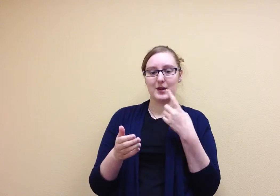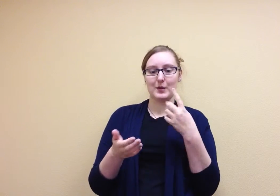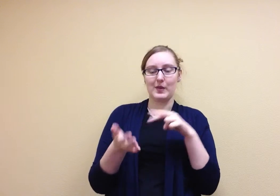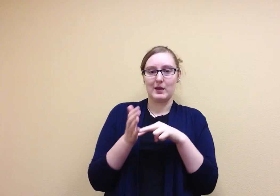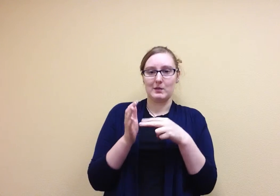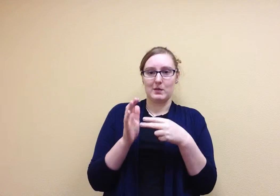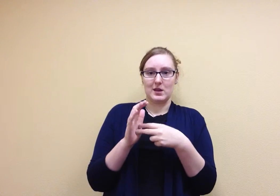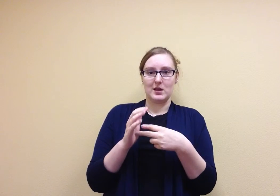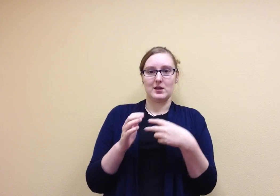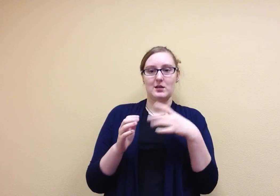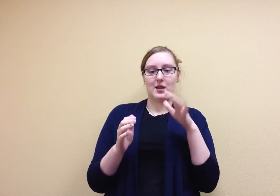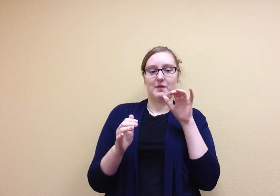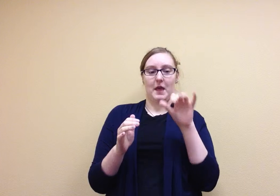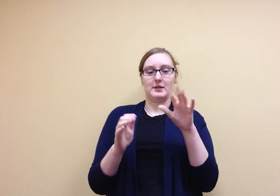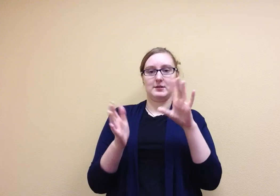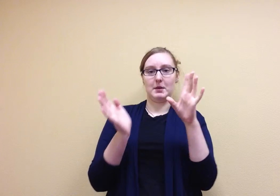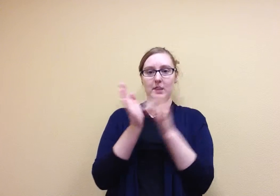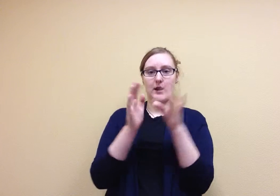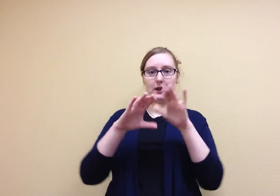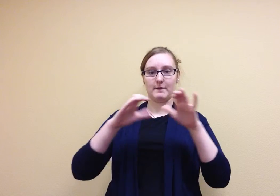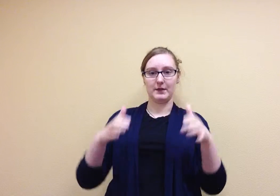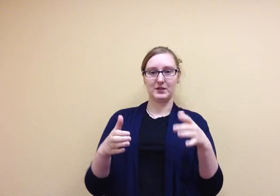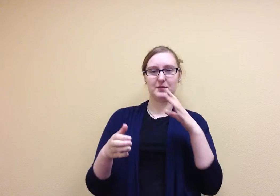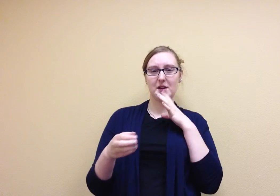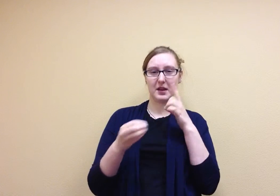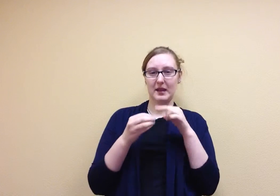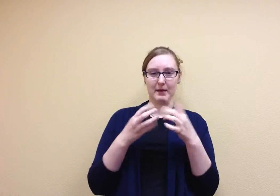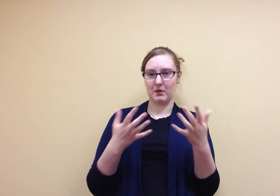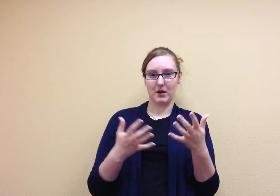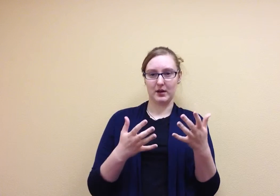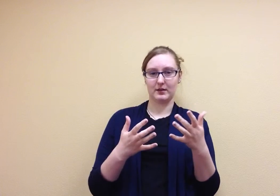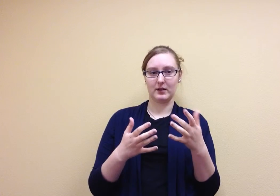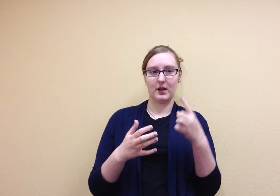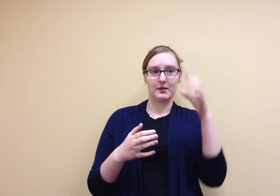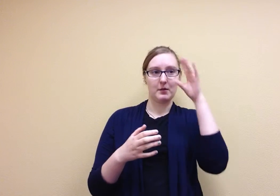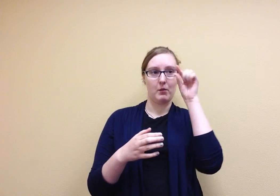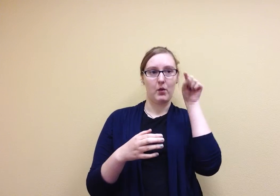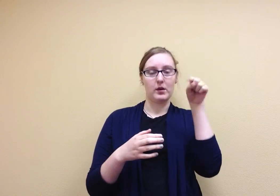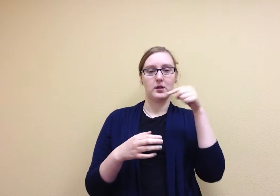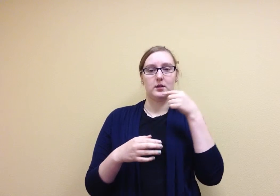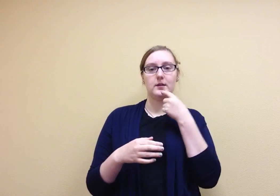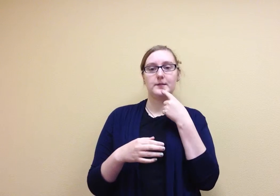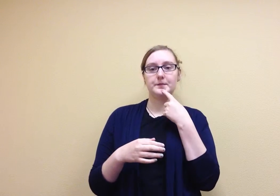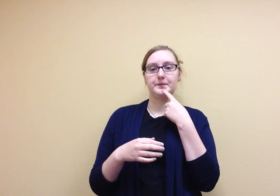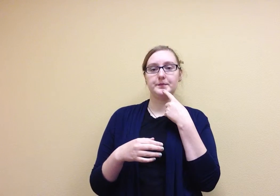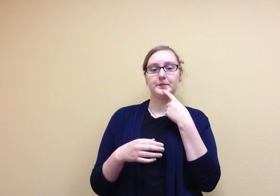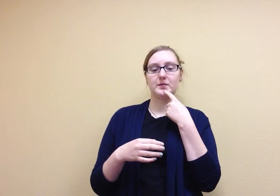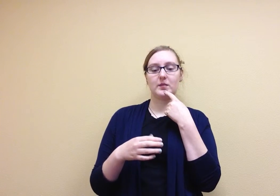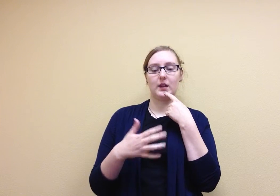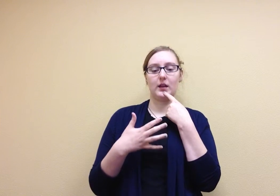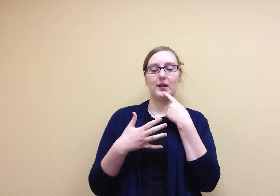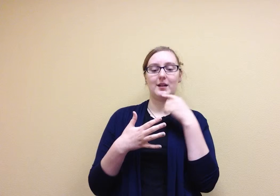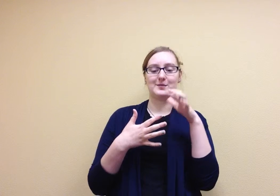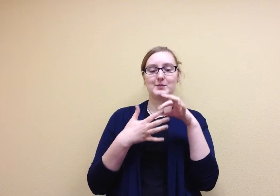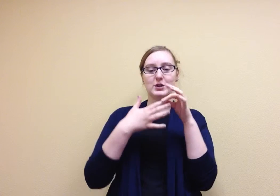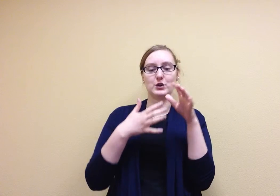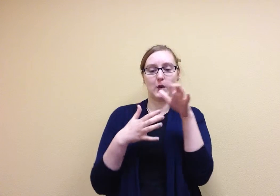say that's the magnetic field? What are they talking about? Jimmy? Like a certain area that attracts stuff